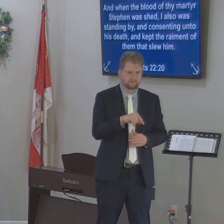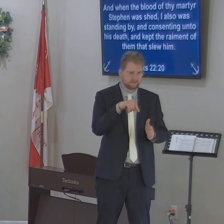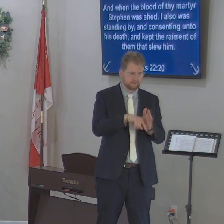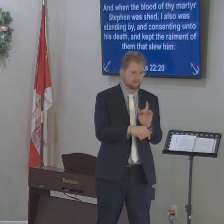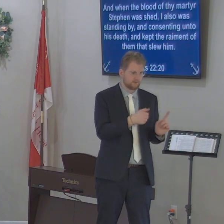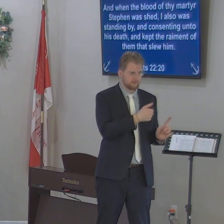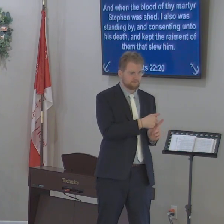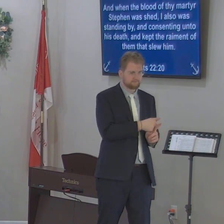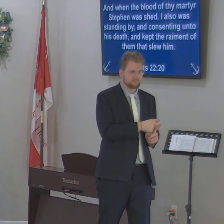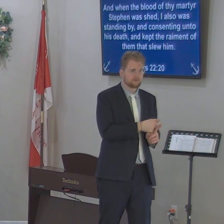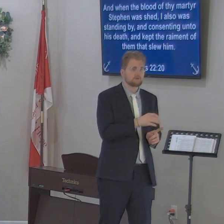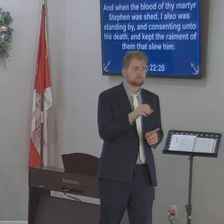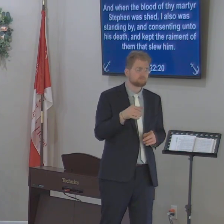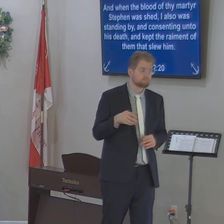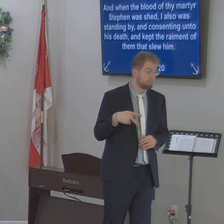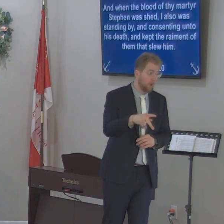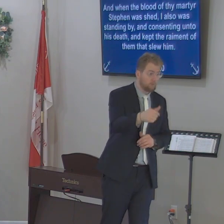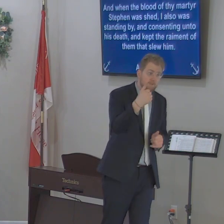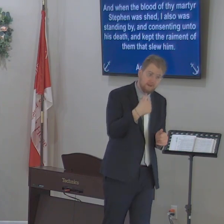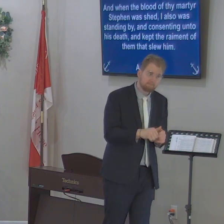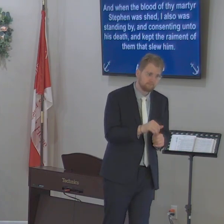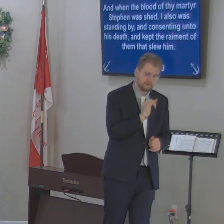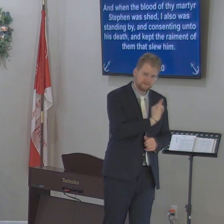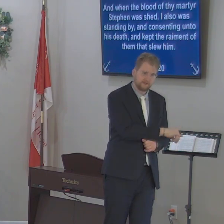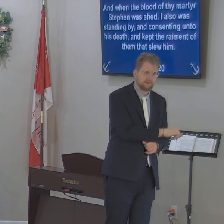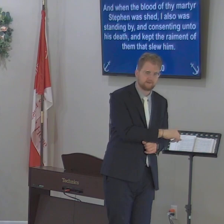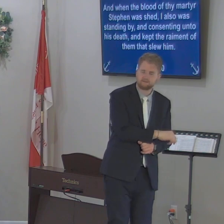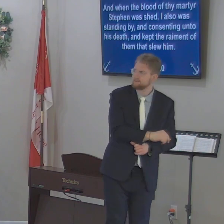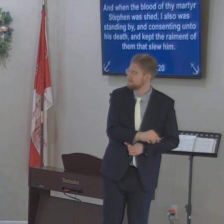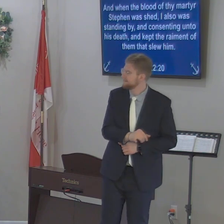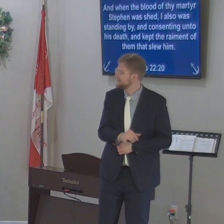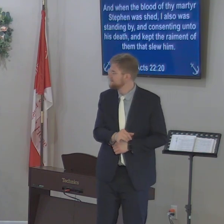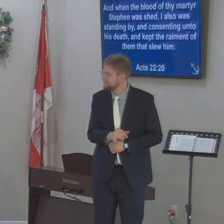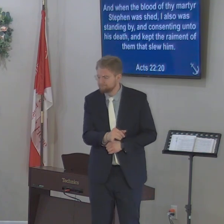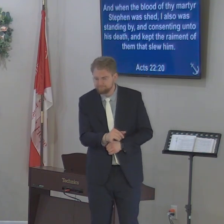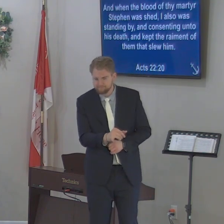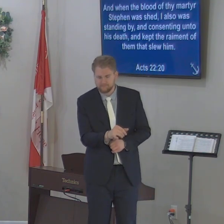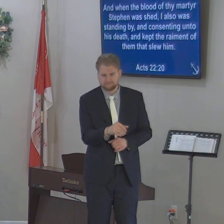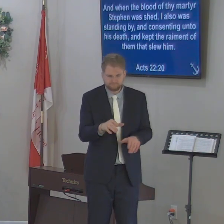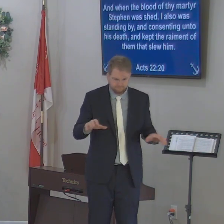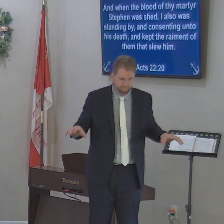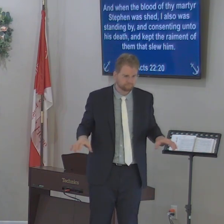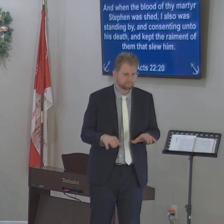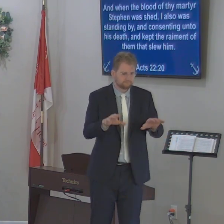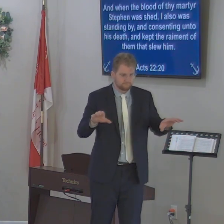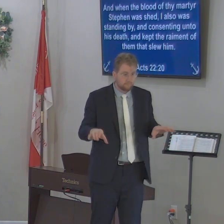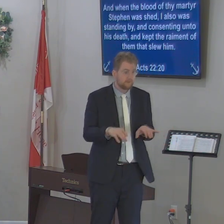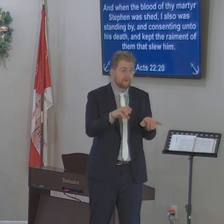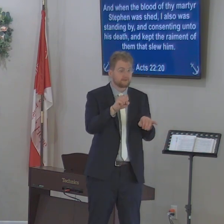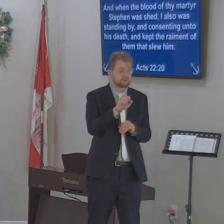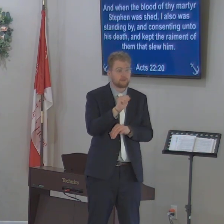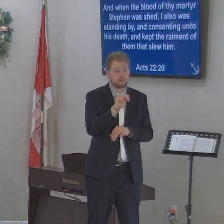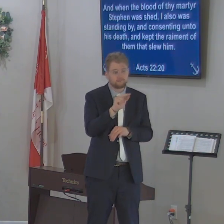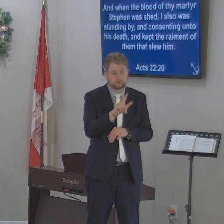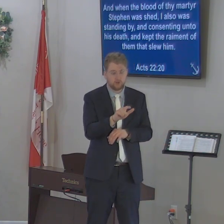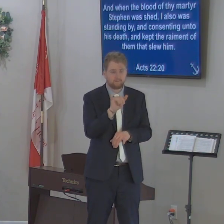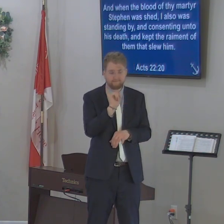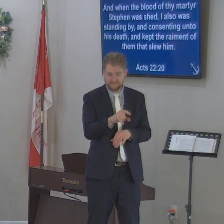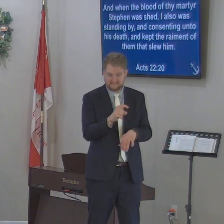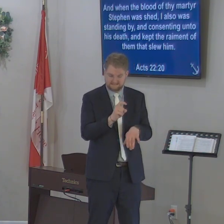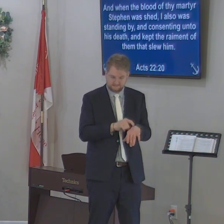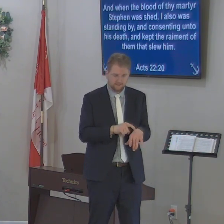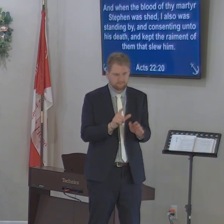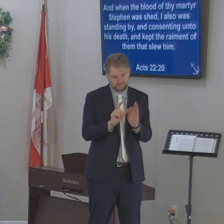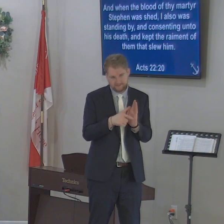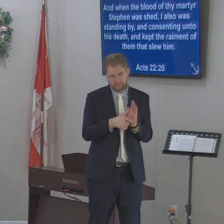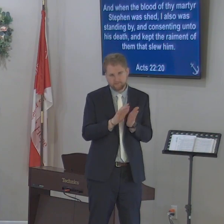So not only the preaching, but the action of Saul at the time, later to become Paul, was naturally upon